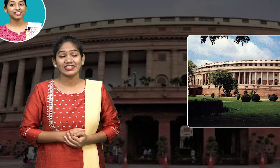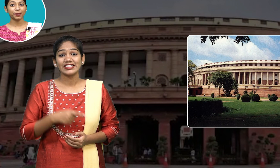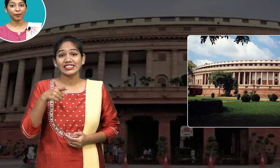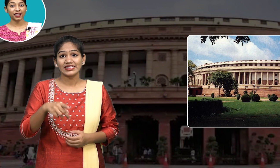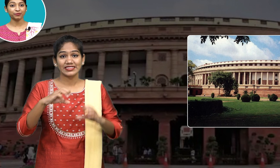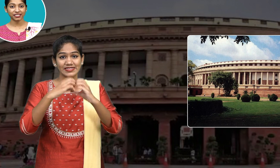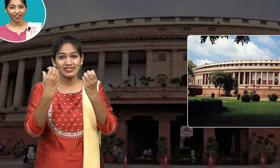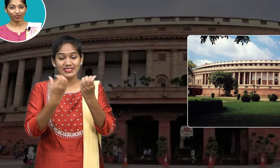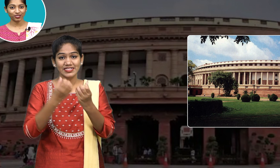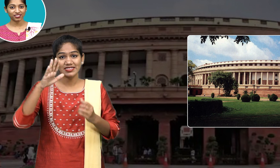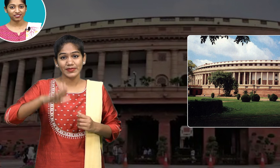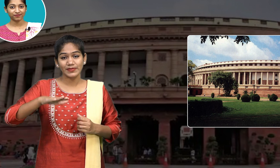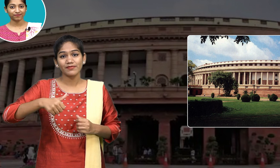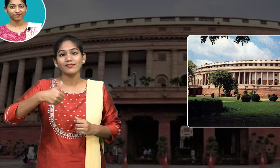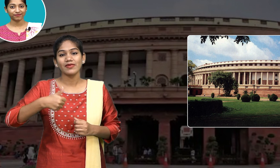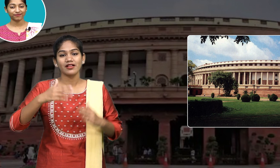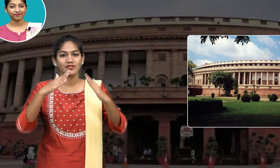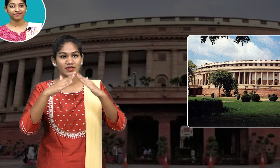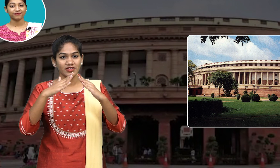This is the Parliament House,